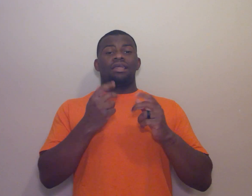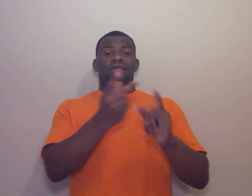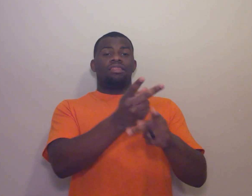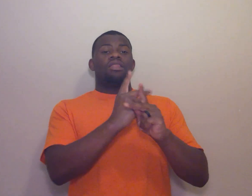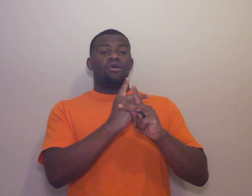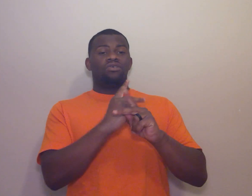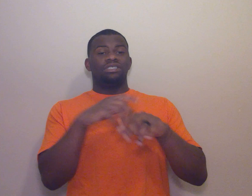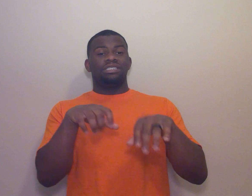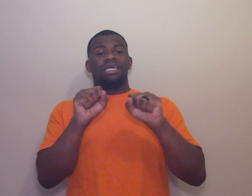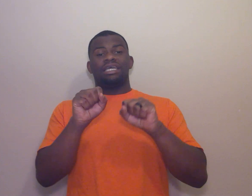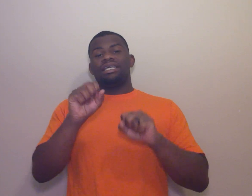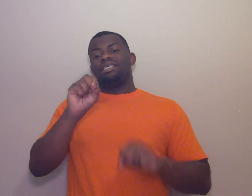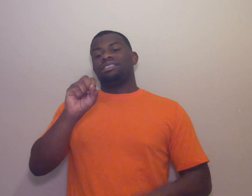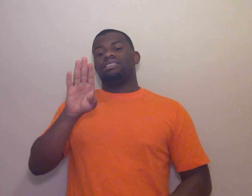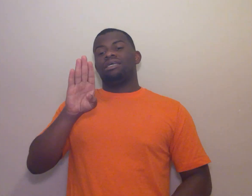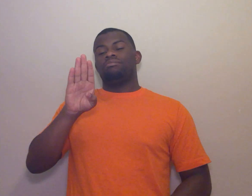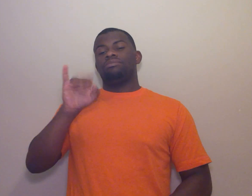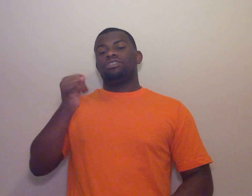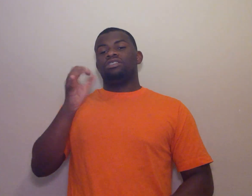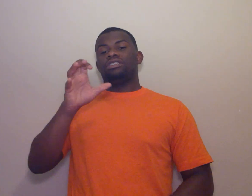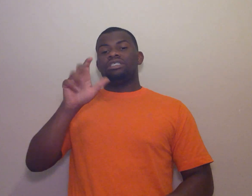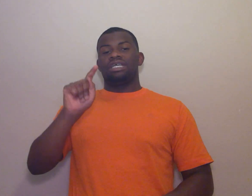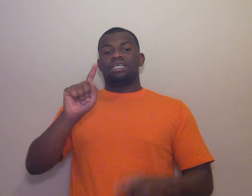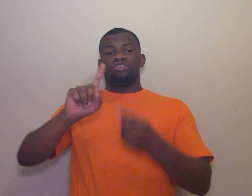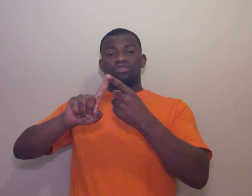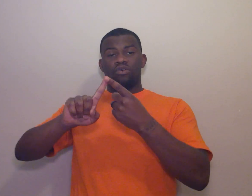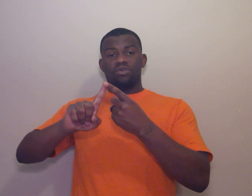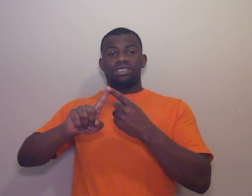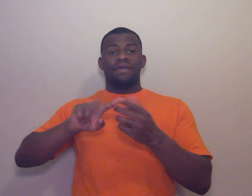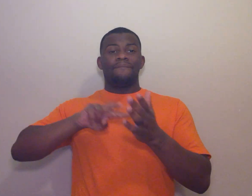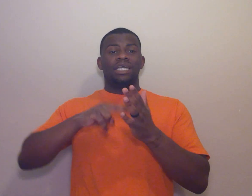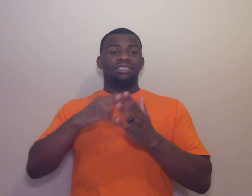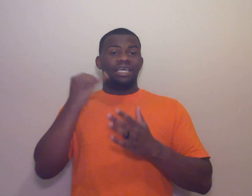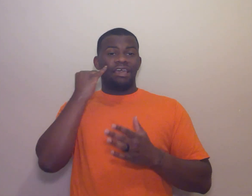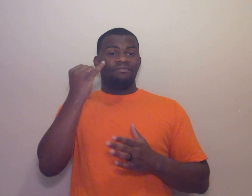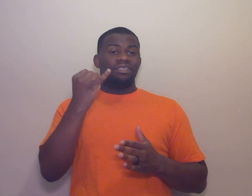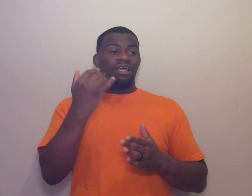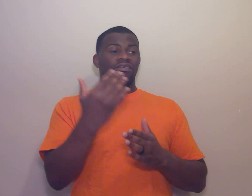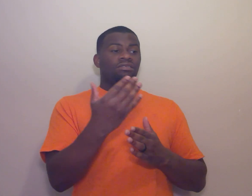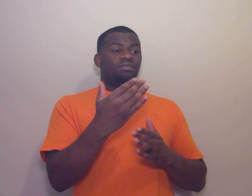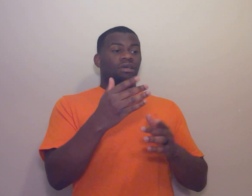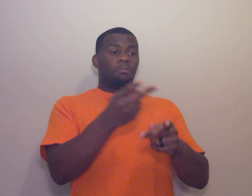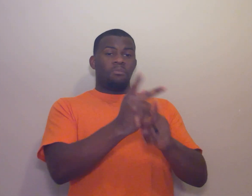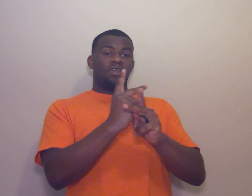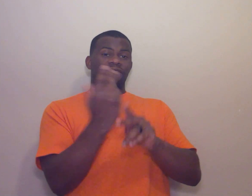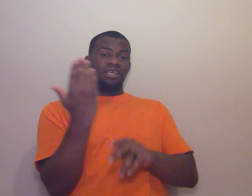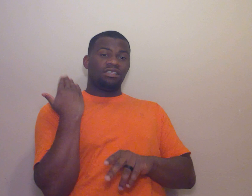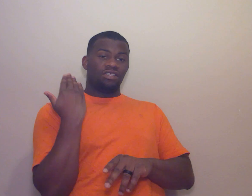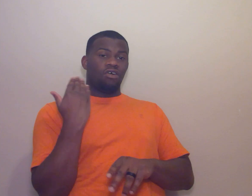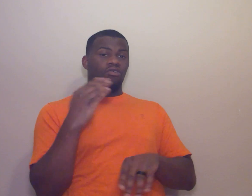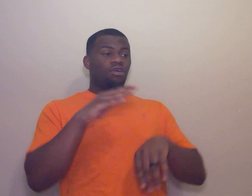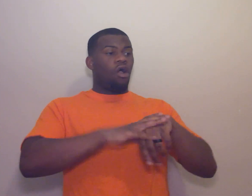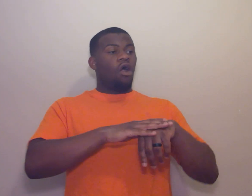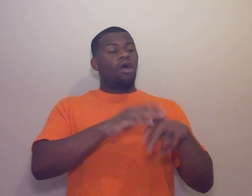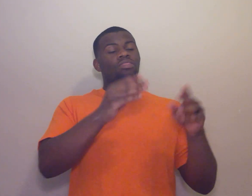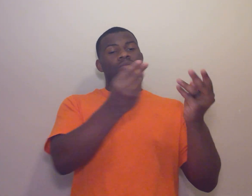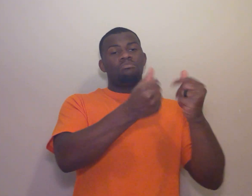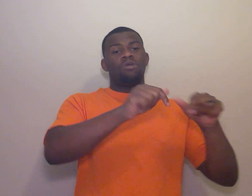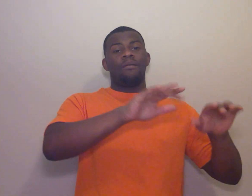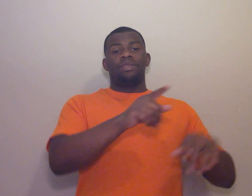to, okay? And this means that if there's a previous loan on the property, you left that in place and you now became the owner.